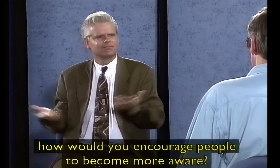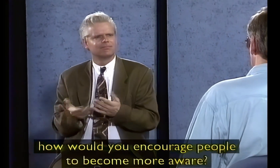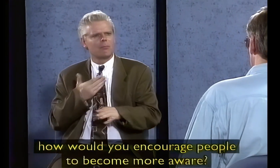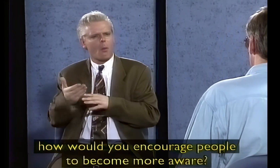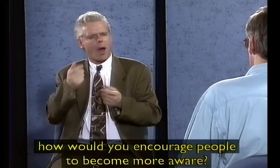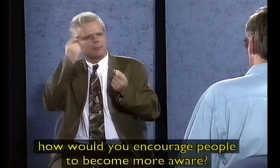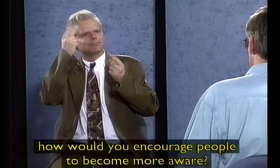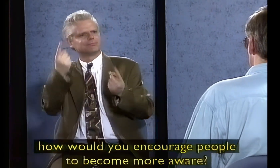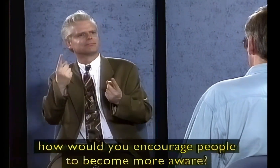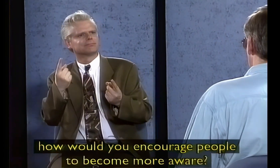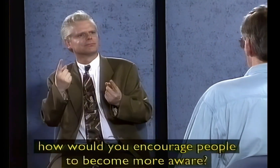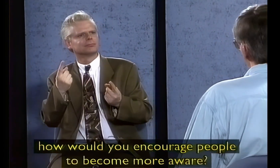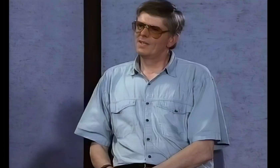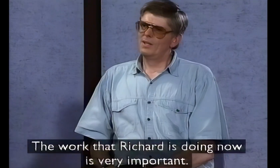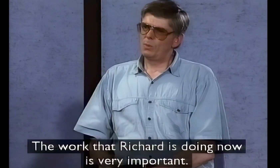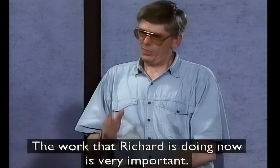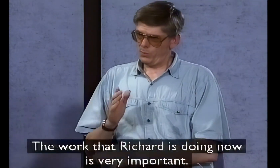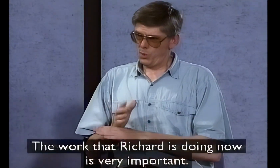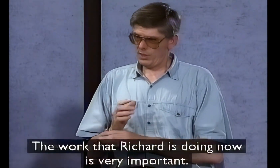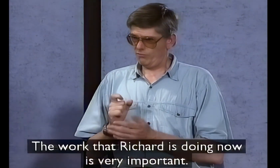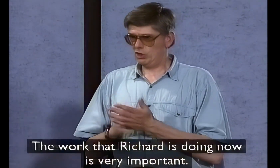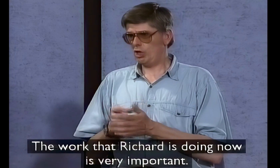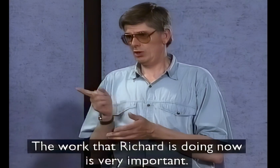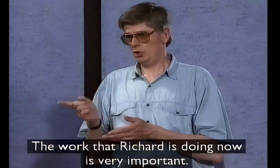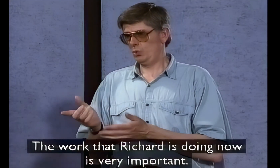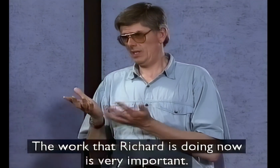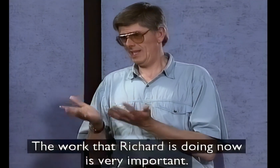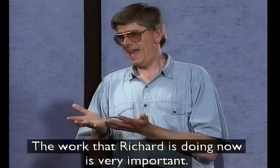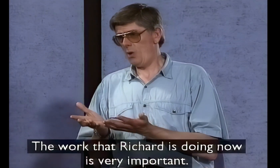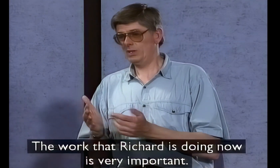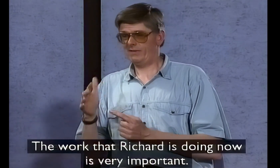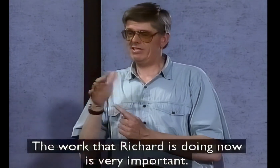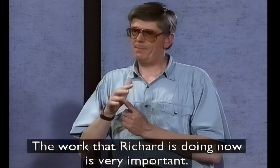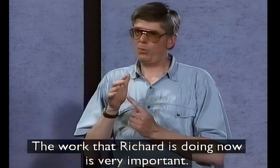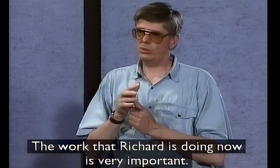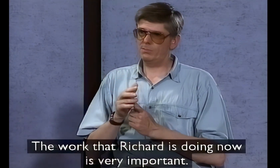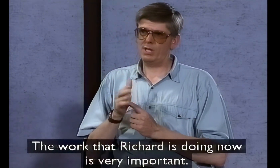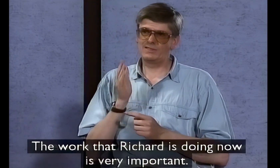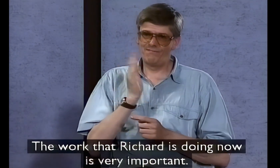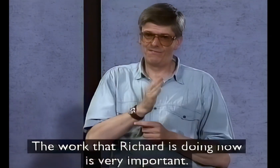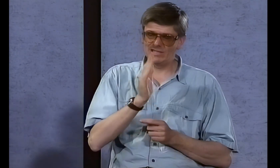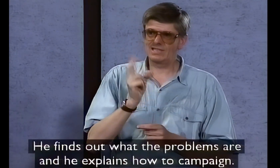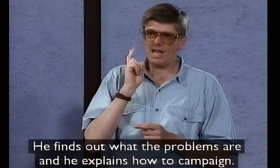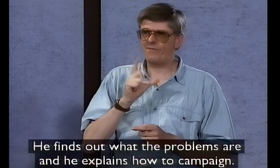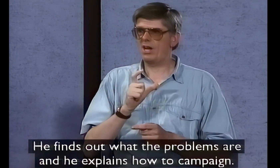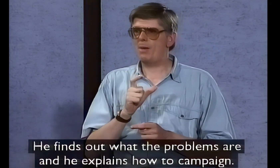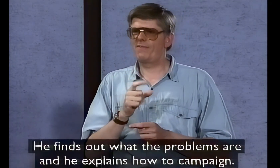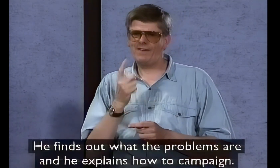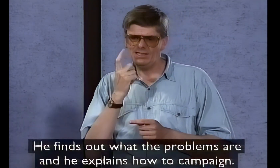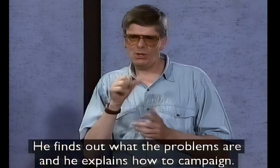How would you encourage people to become more aware? Well, the work that Richard is doing now is very important. He visits deaf